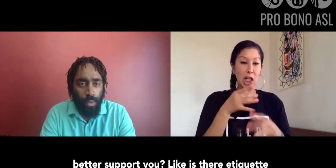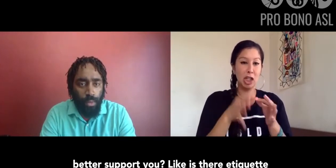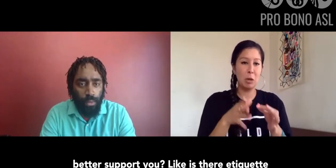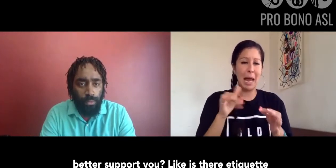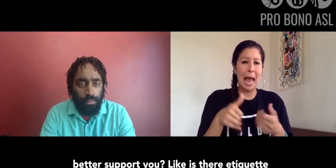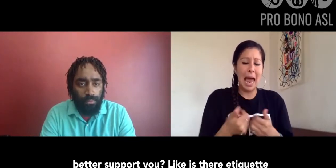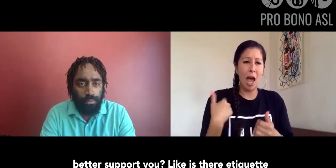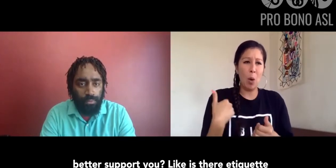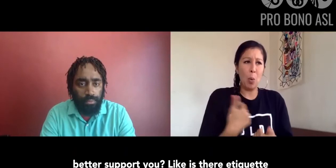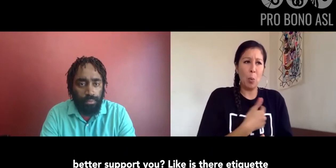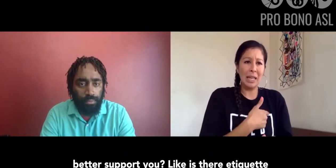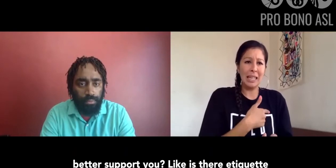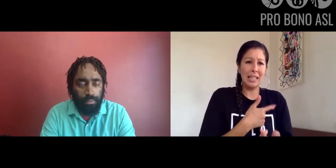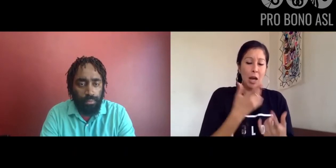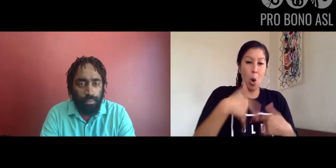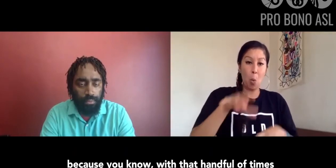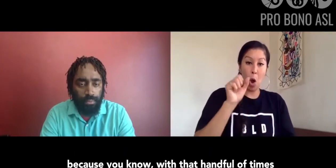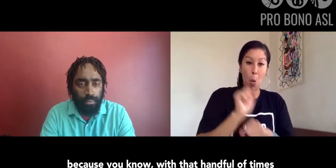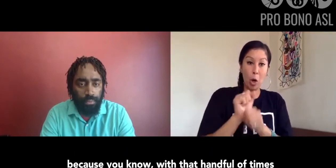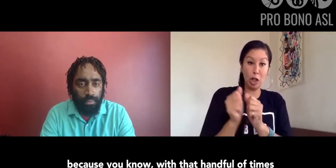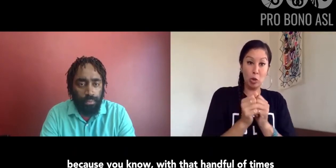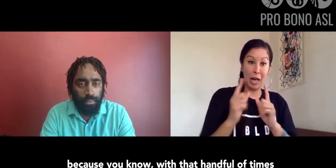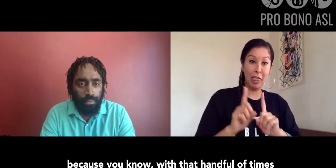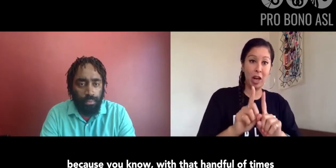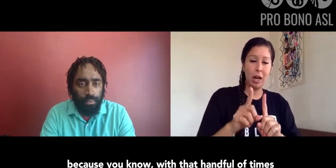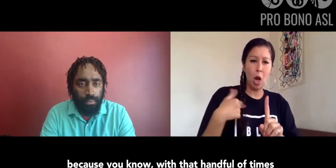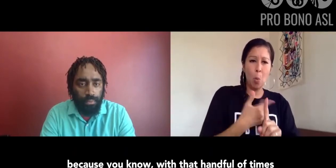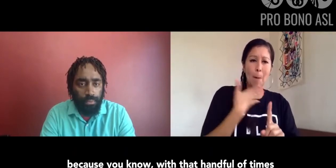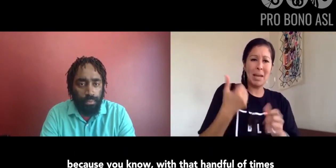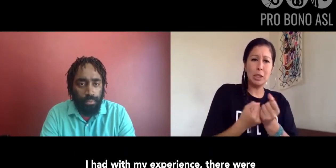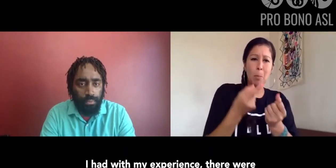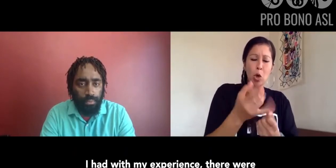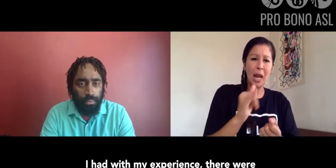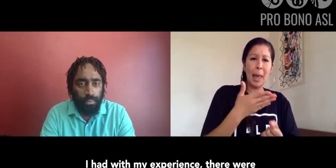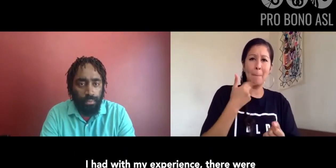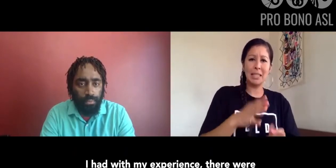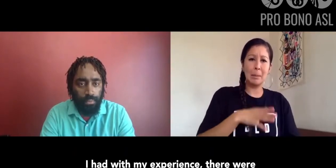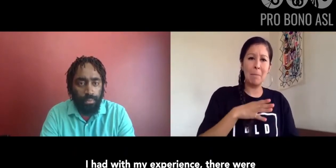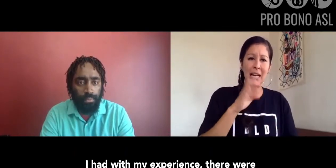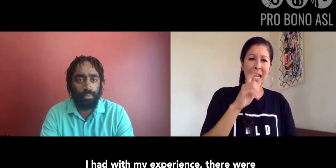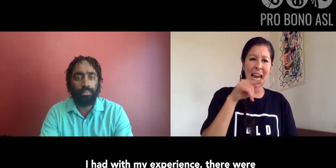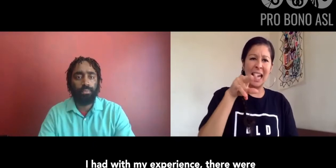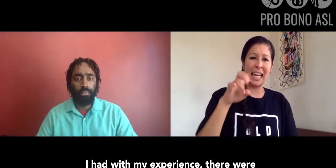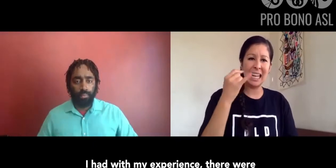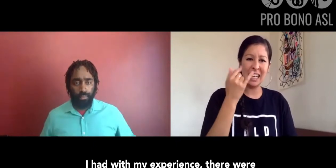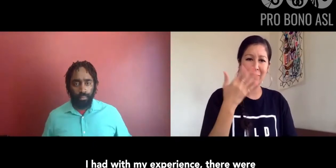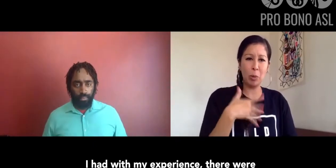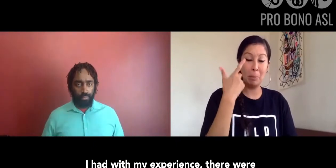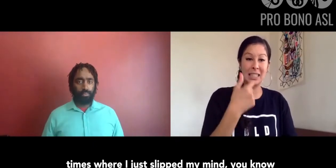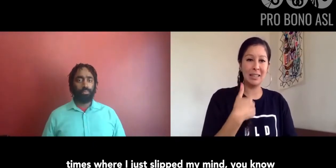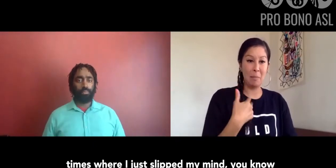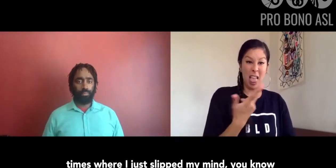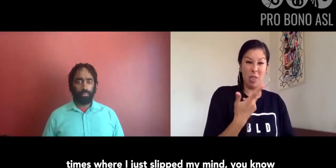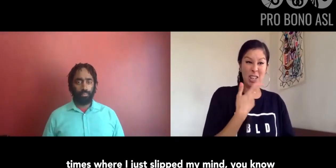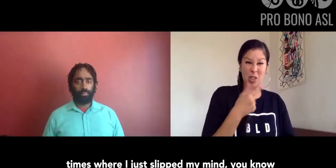better support you? Like, is there etiquette? Because, with that handful of times I had with my experience, there